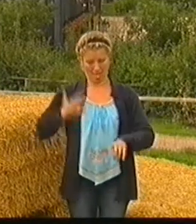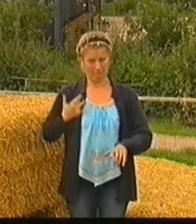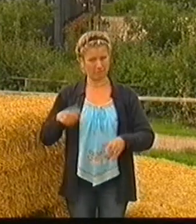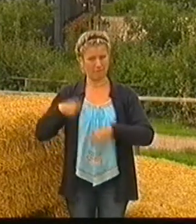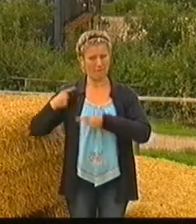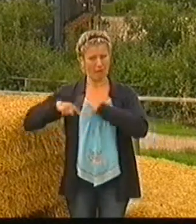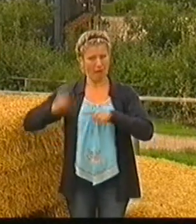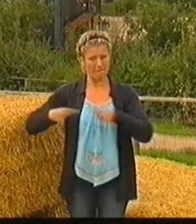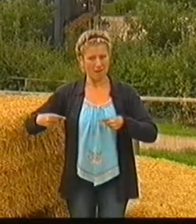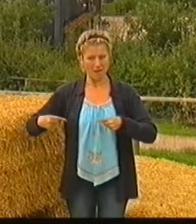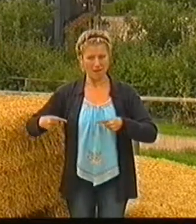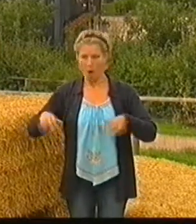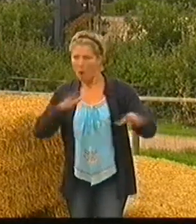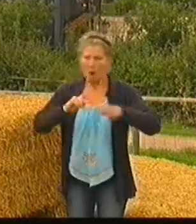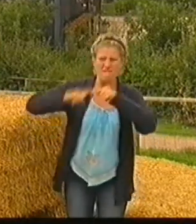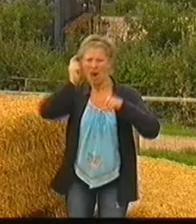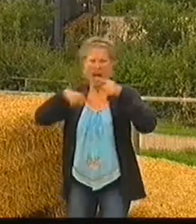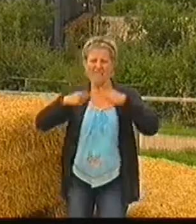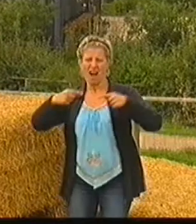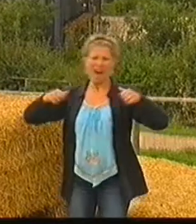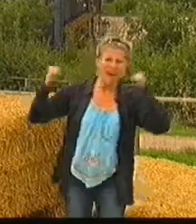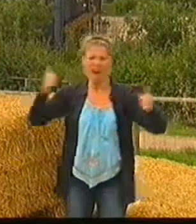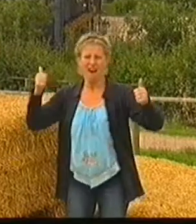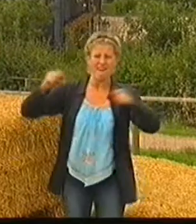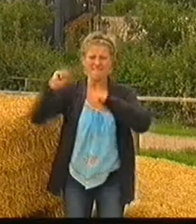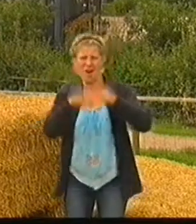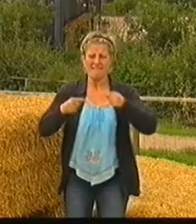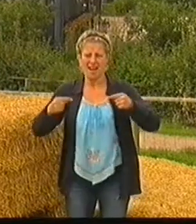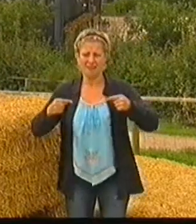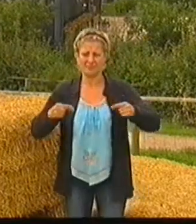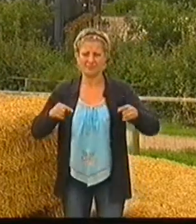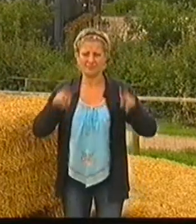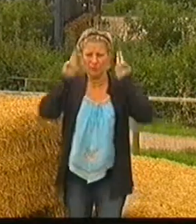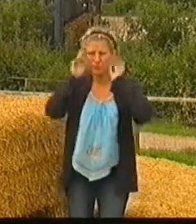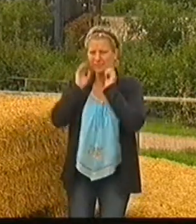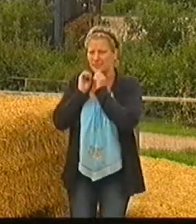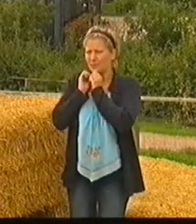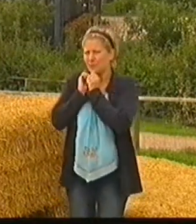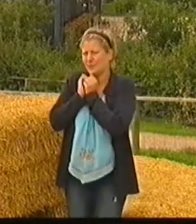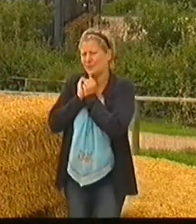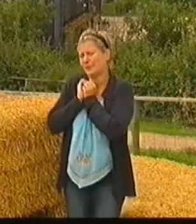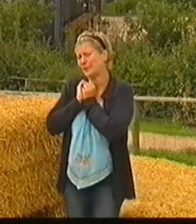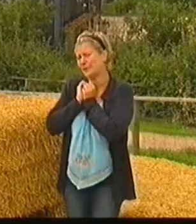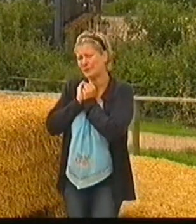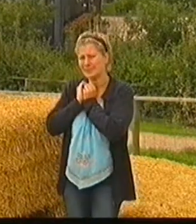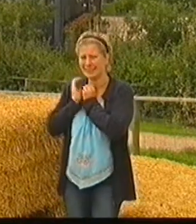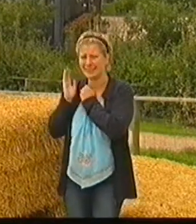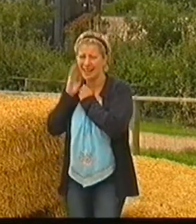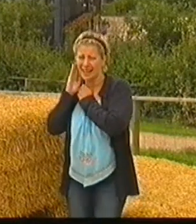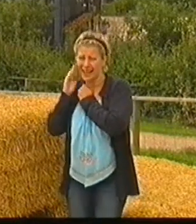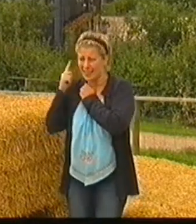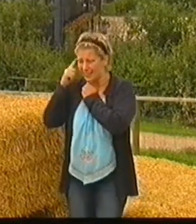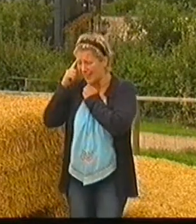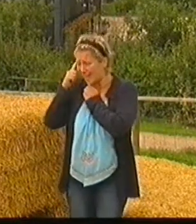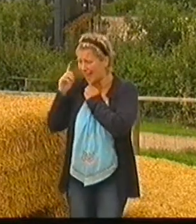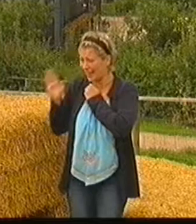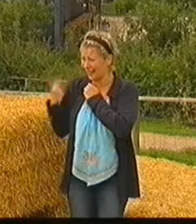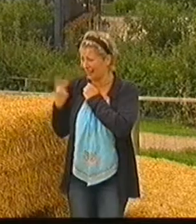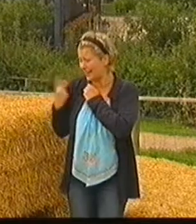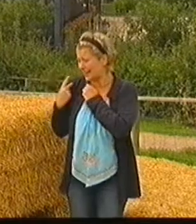"to stay here with me forever." "Forever!" they cried. "My goodness, how marvellous!"